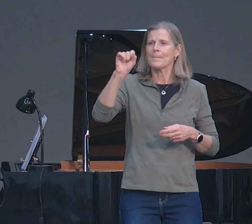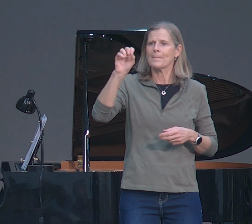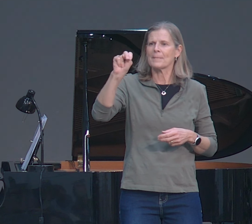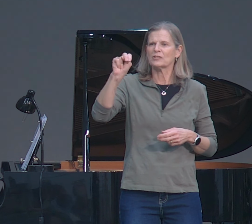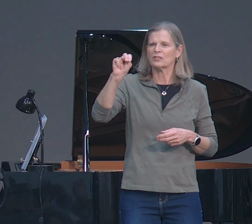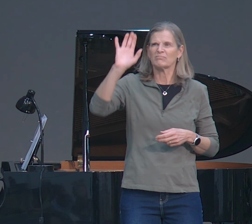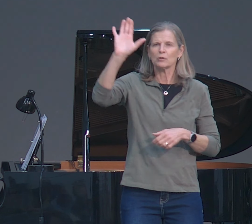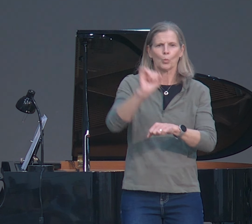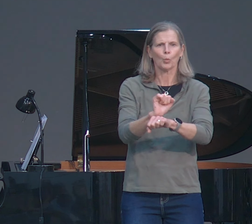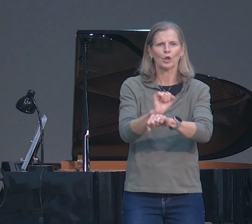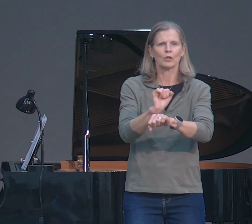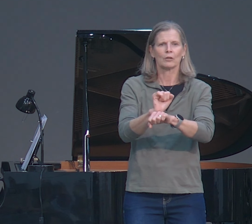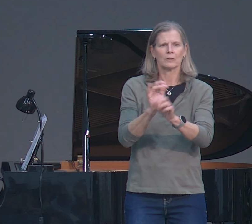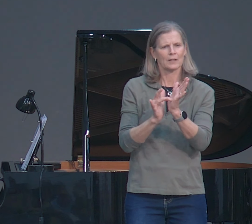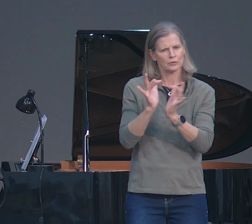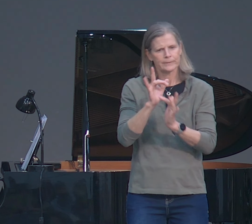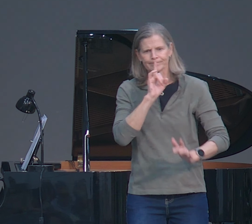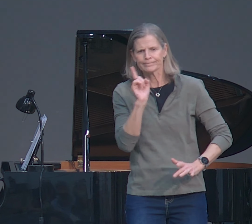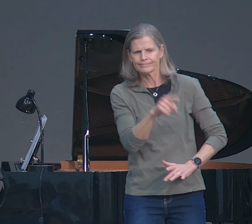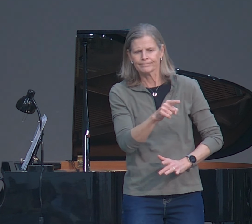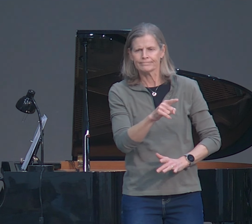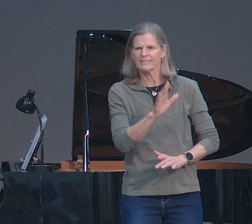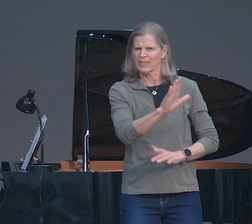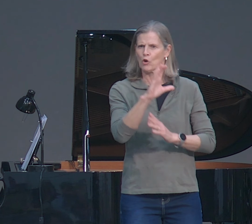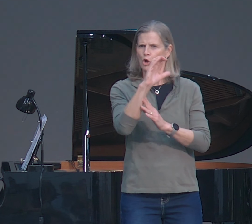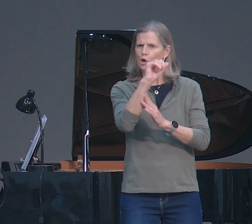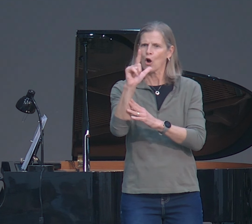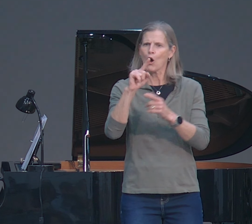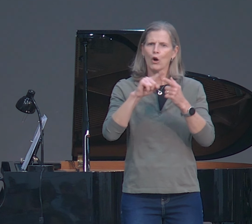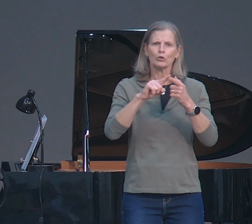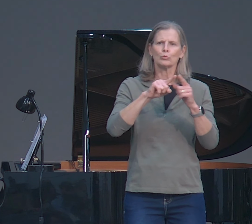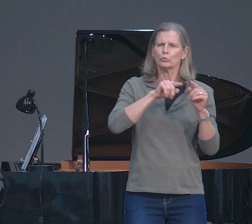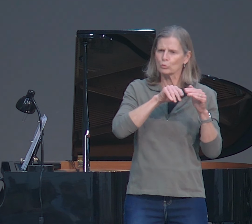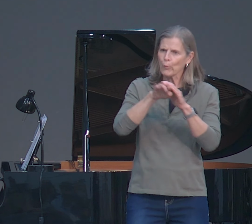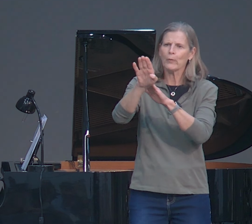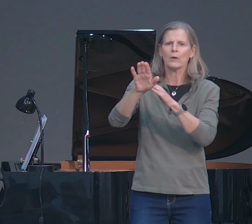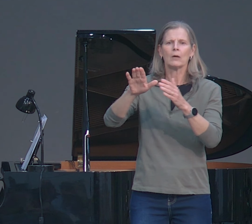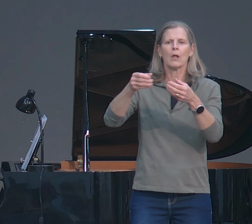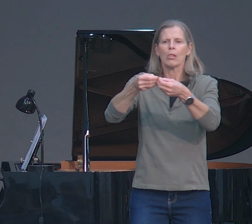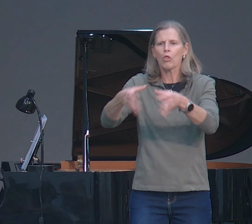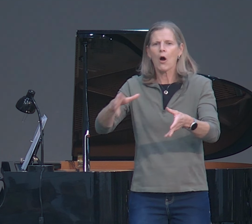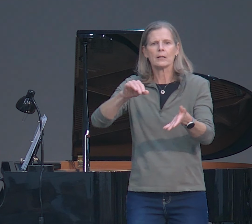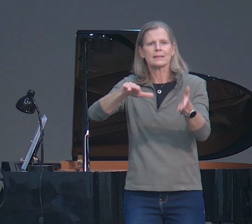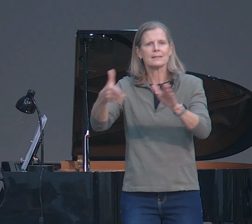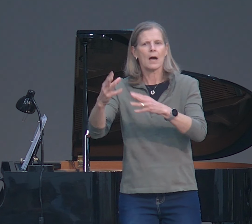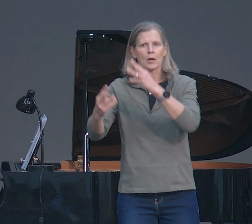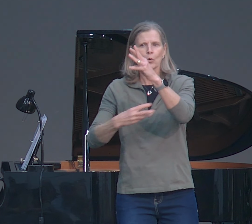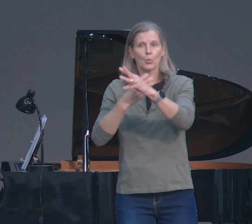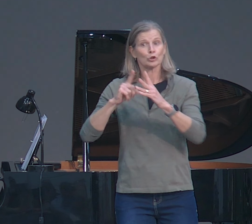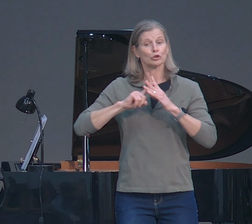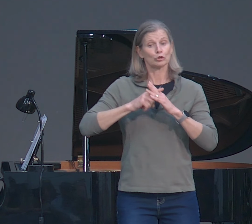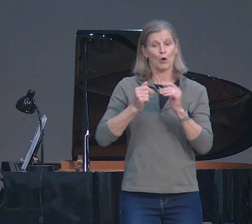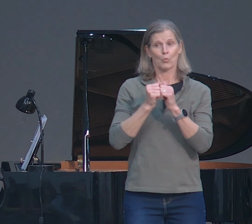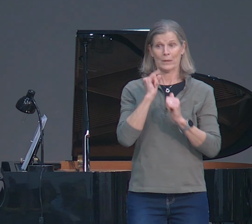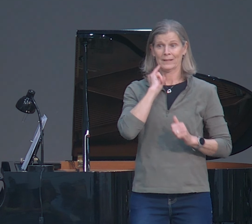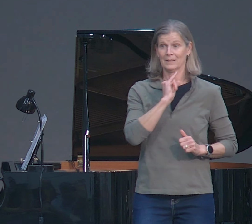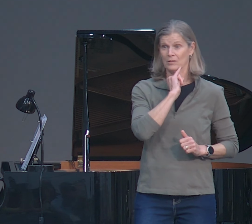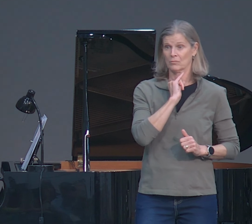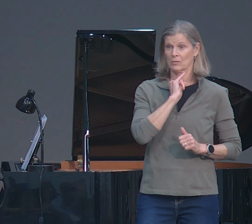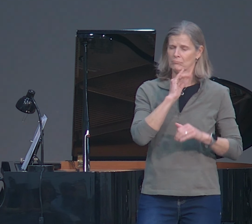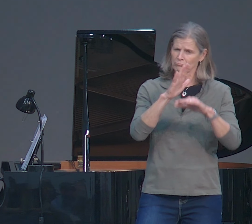mission Jesus gave his disciples was a call to go into a lost and dying world, starting with Israel, calling people